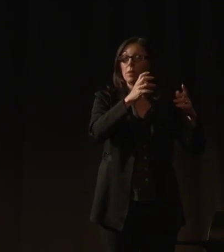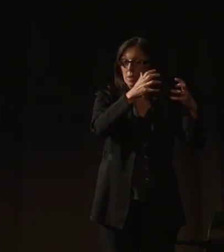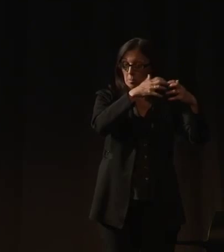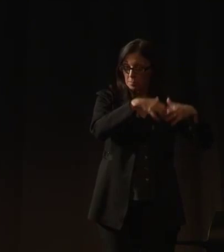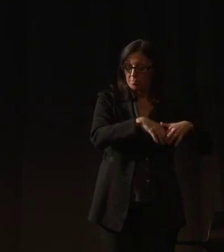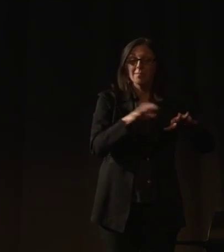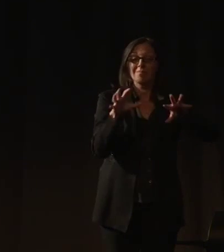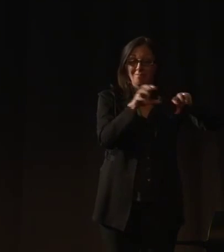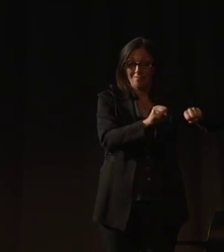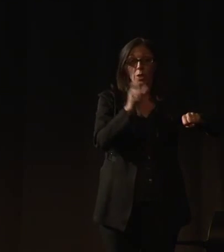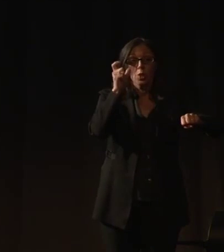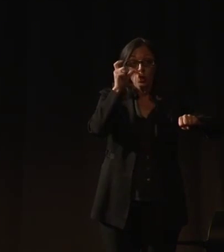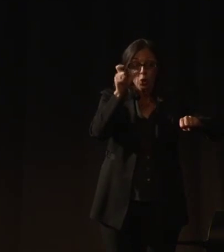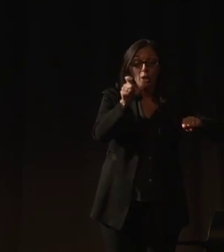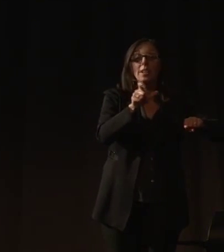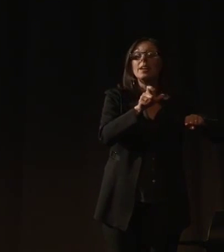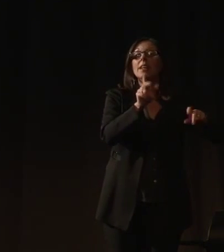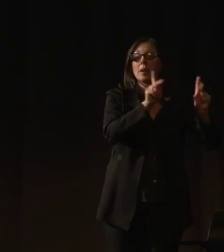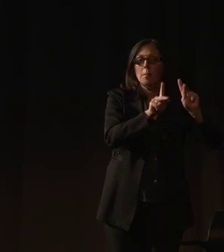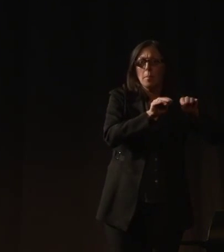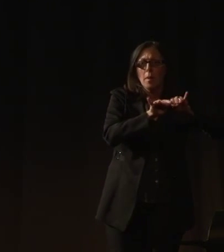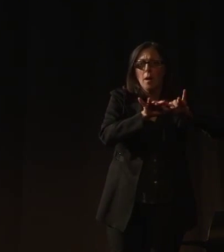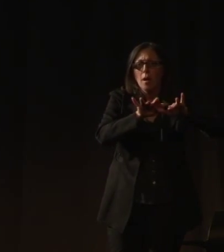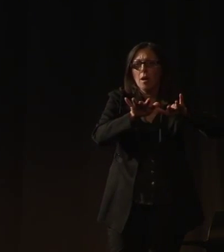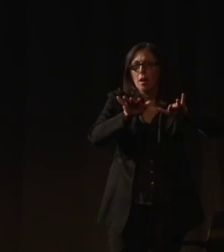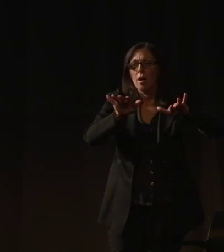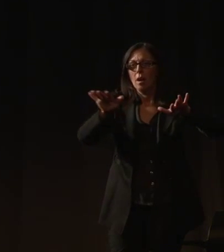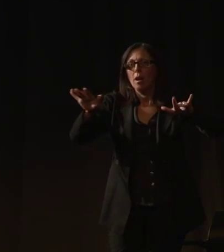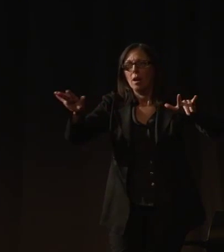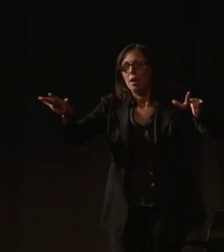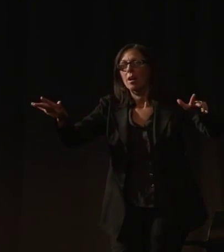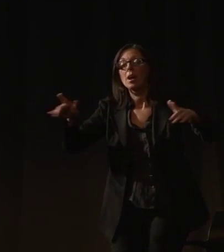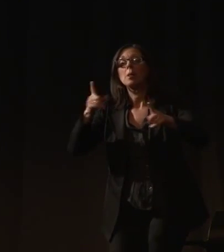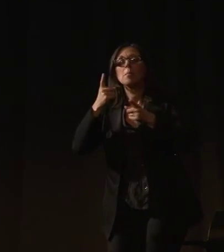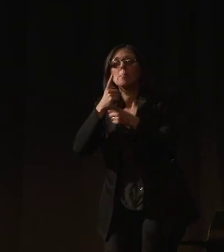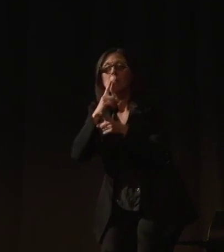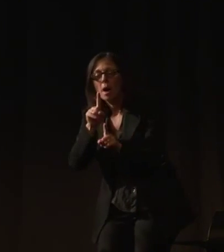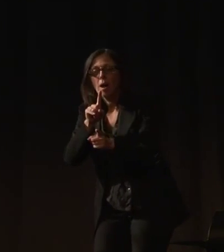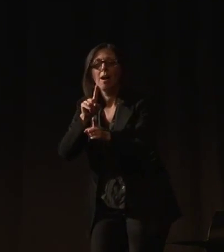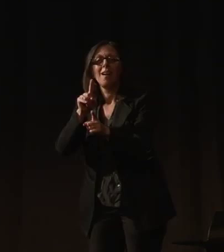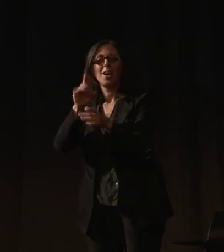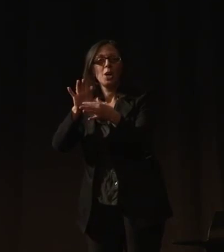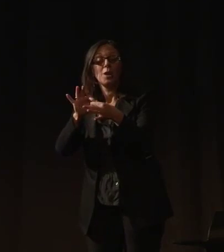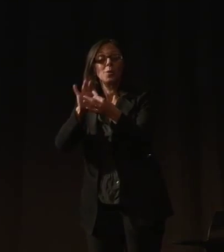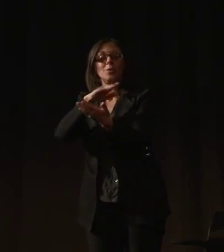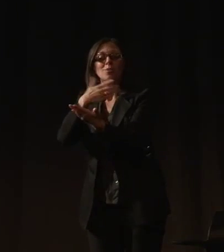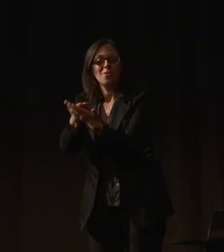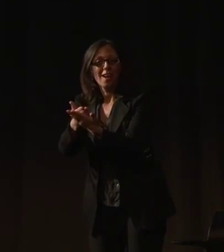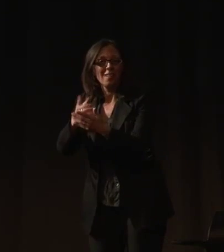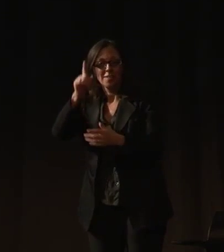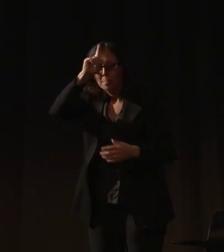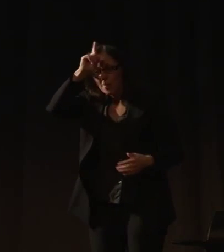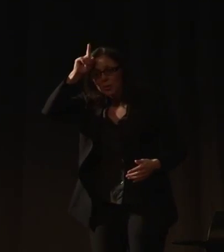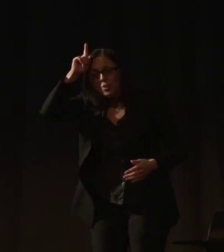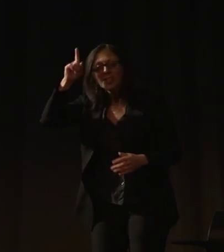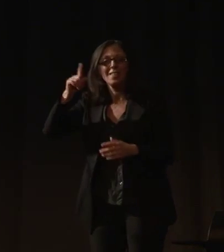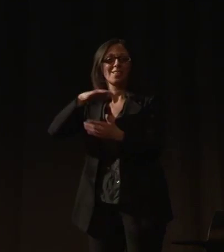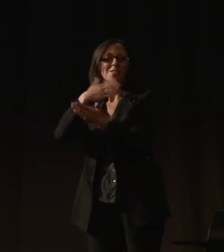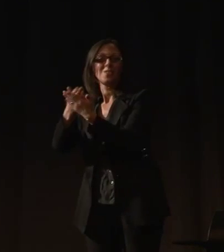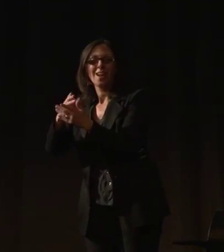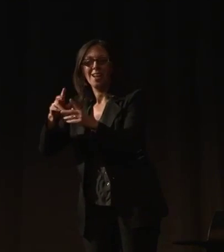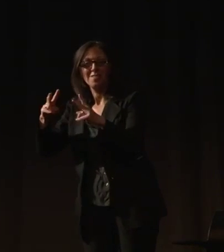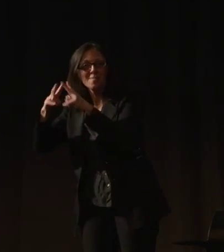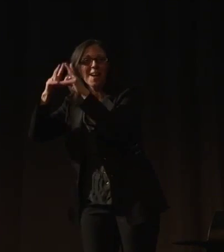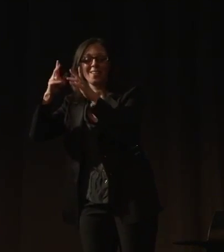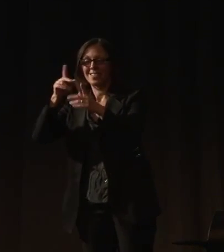big news, so there are many letters that people wrote and that still exist when they